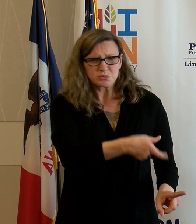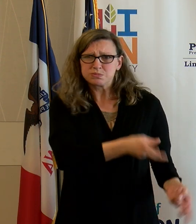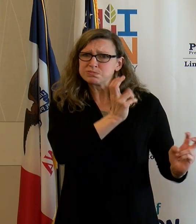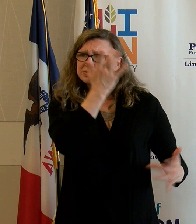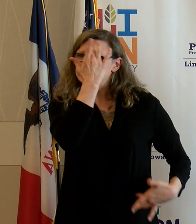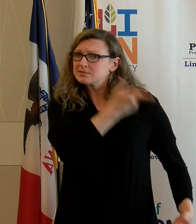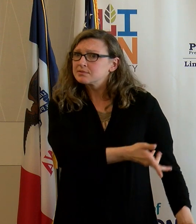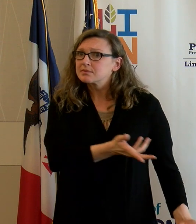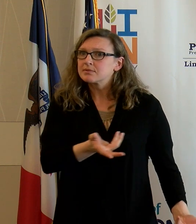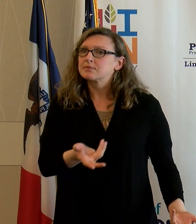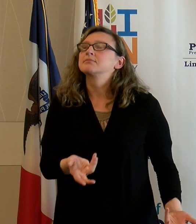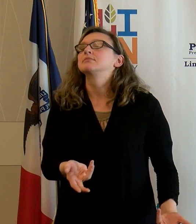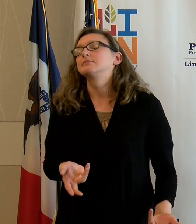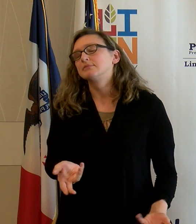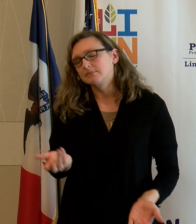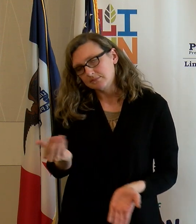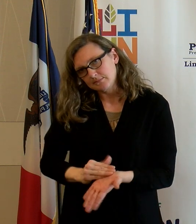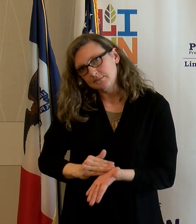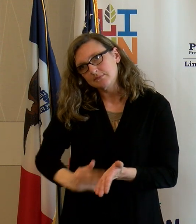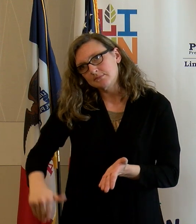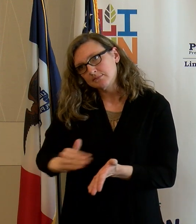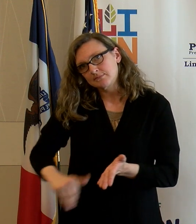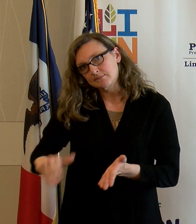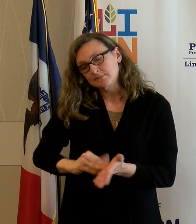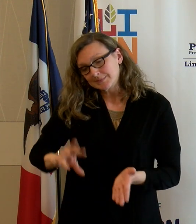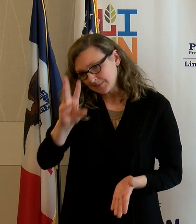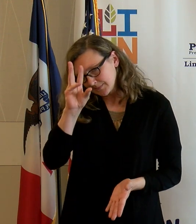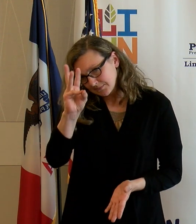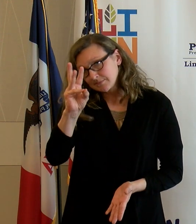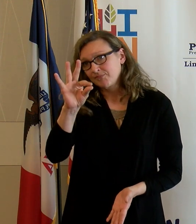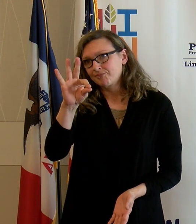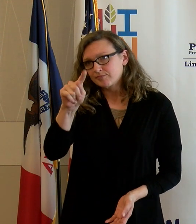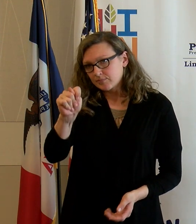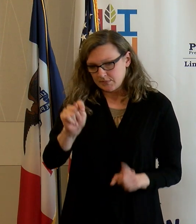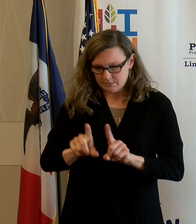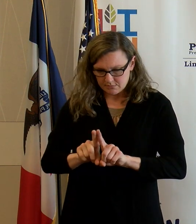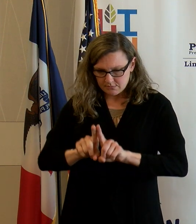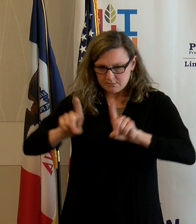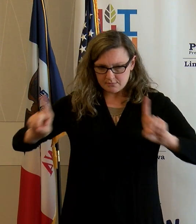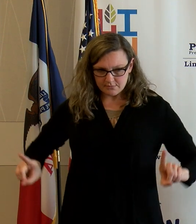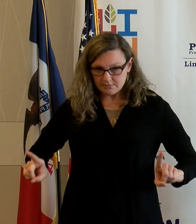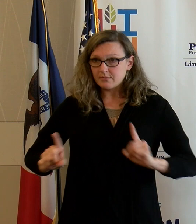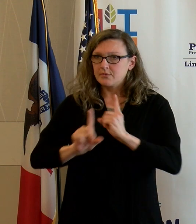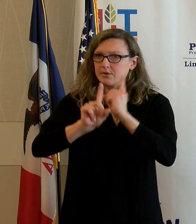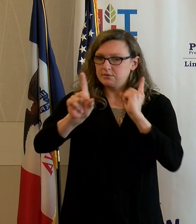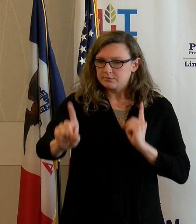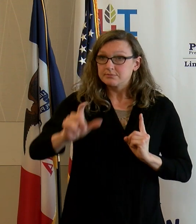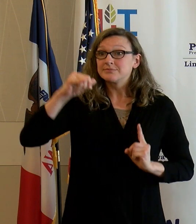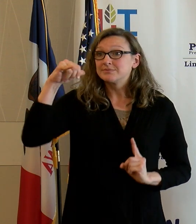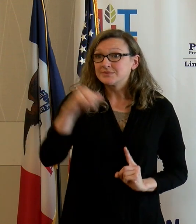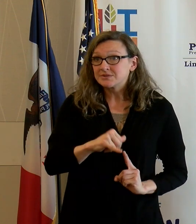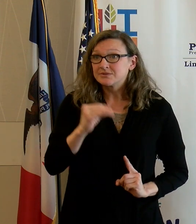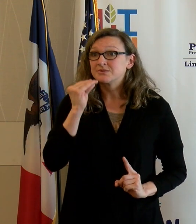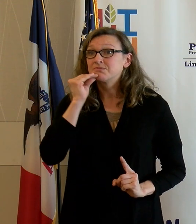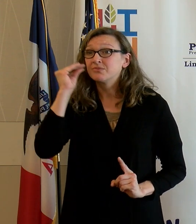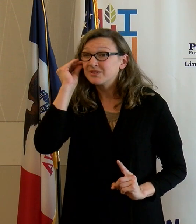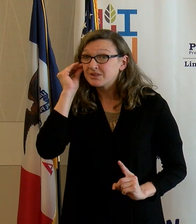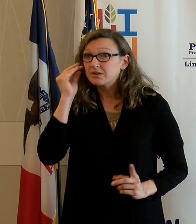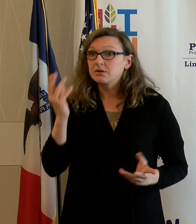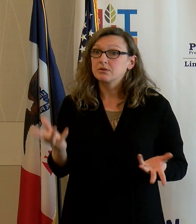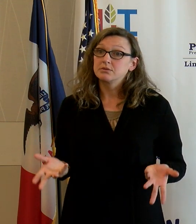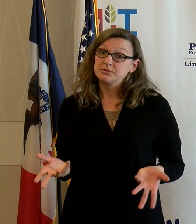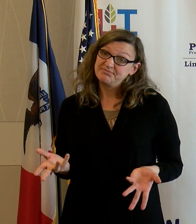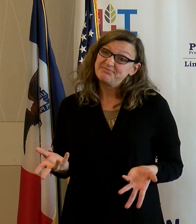apart and not going out. Stay home. Yes, it may be related to travel. We think it is a lot of